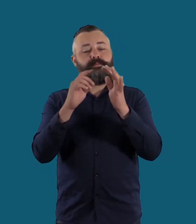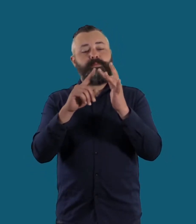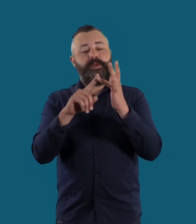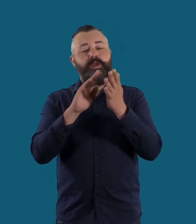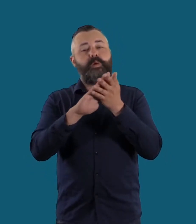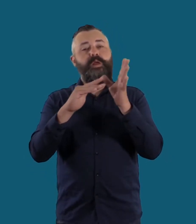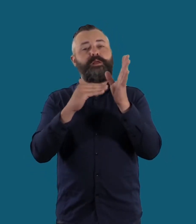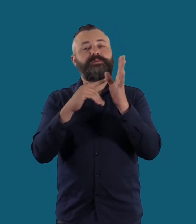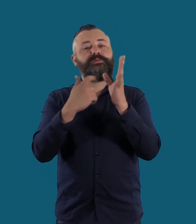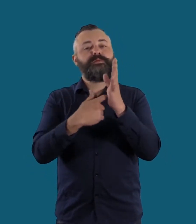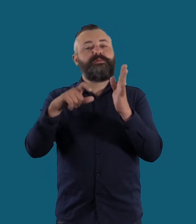There are three types of biohazards.